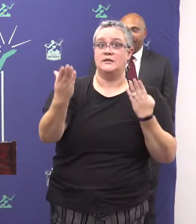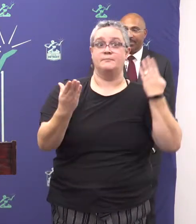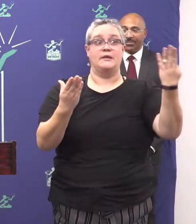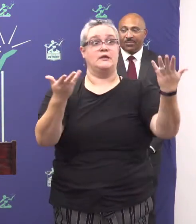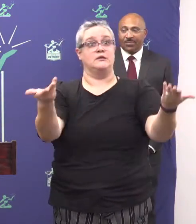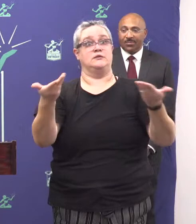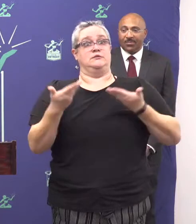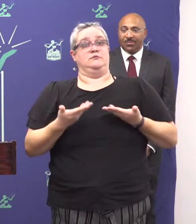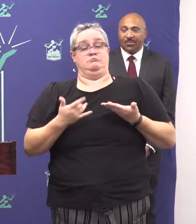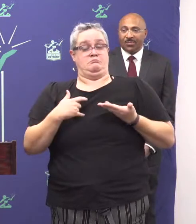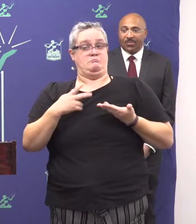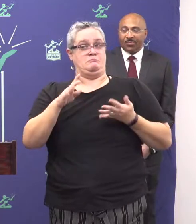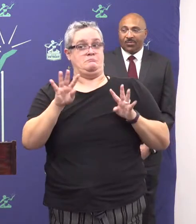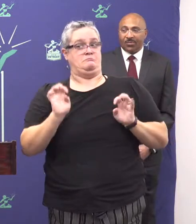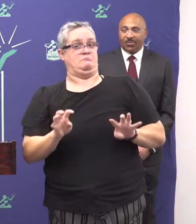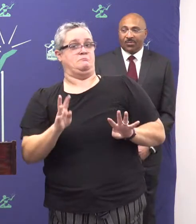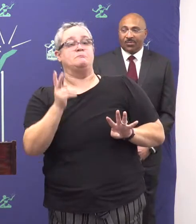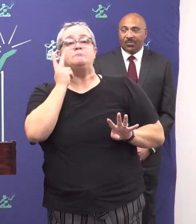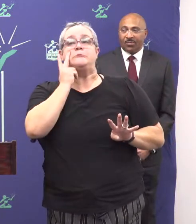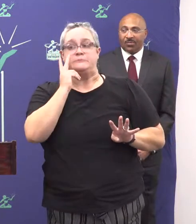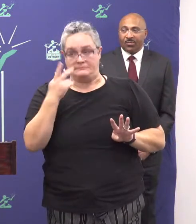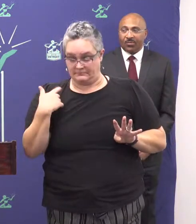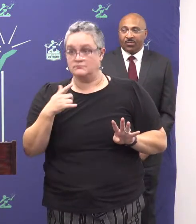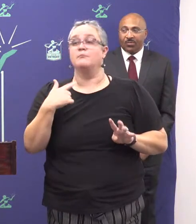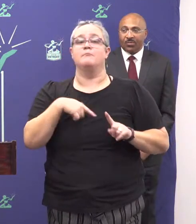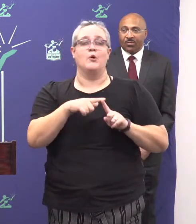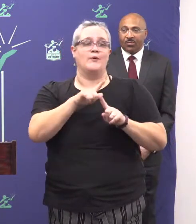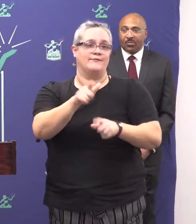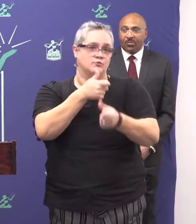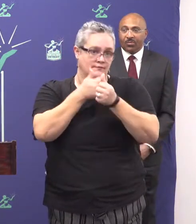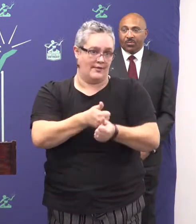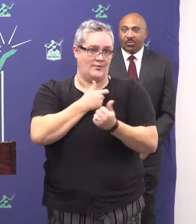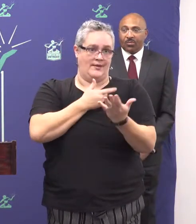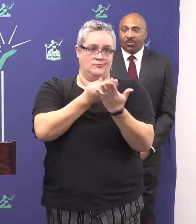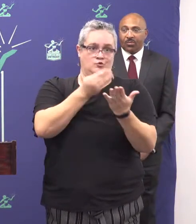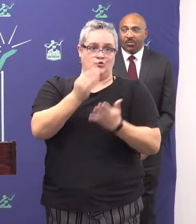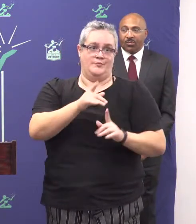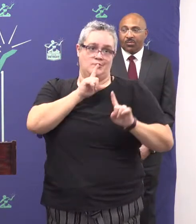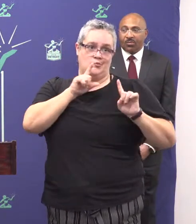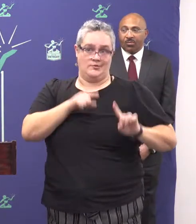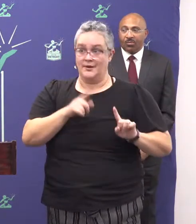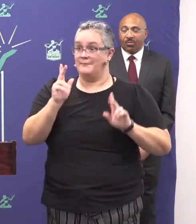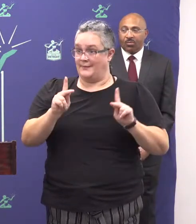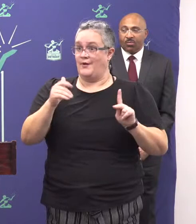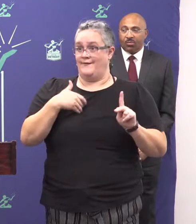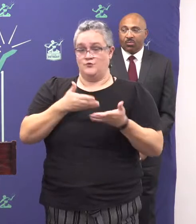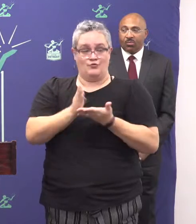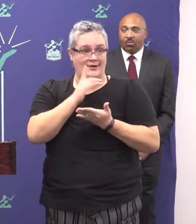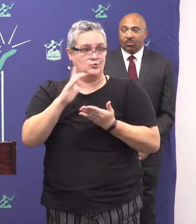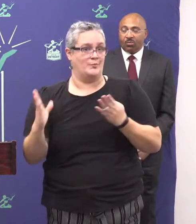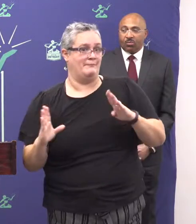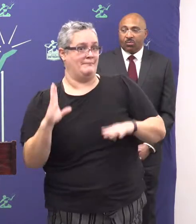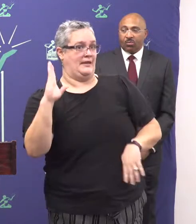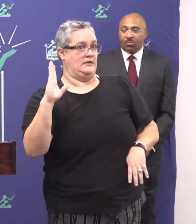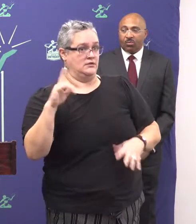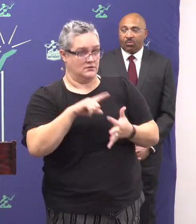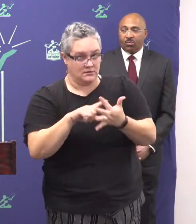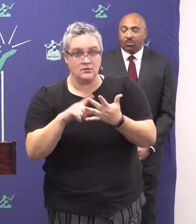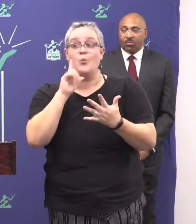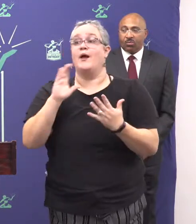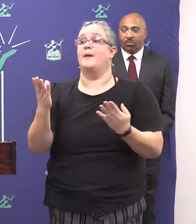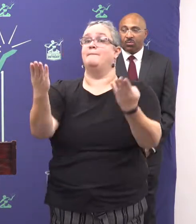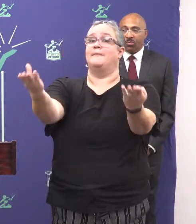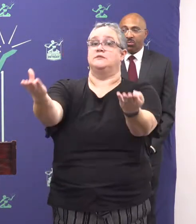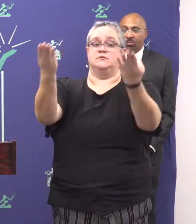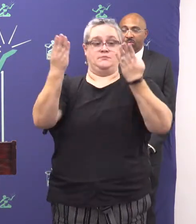tell you the city of Detroit is going to honor the procurement ordinance, and people are entitled to bid. People will be evaluated when the bids come